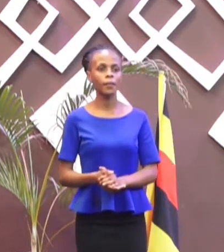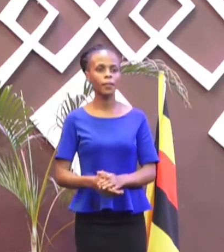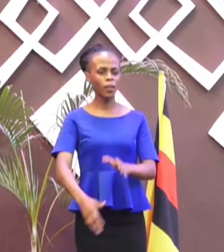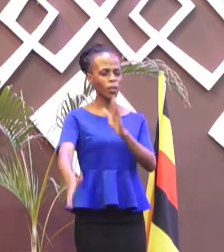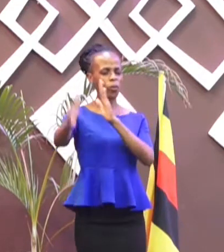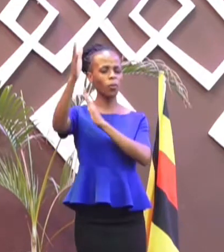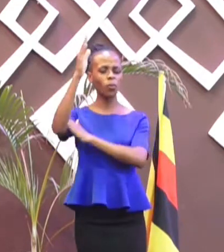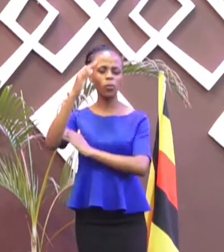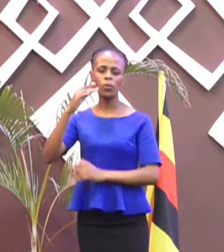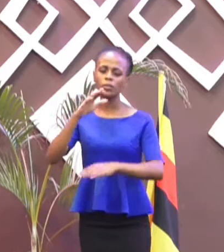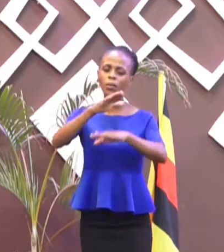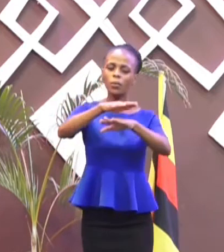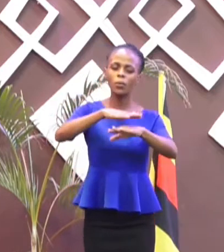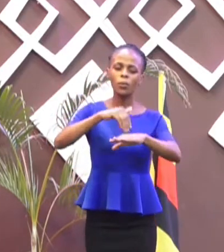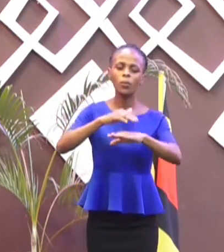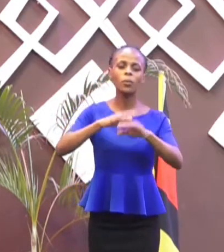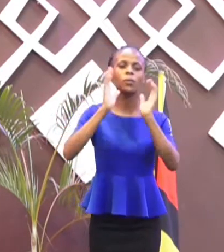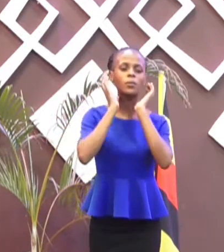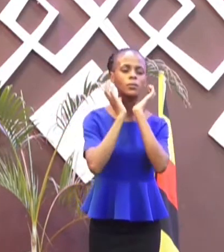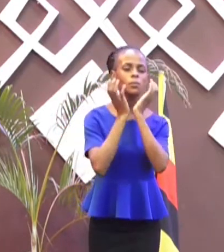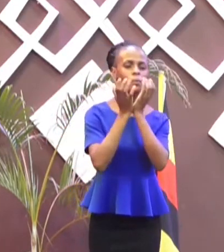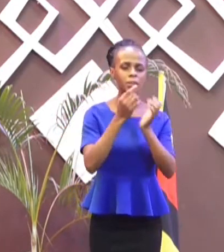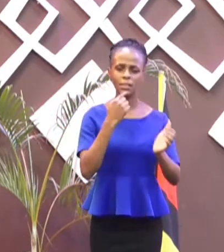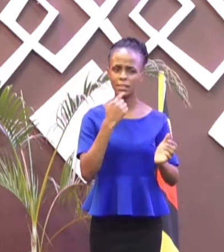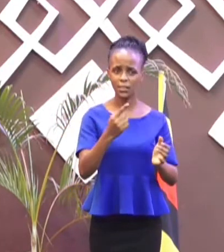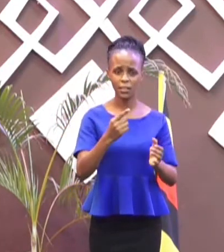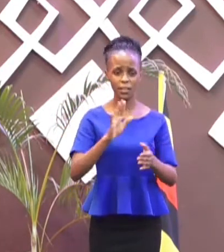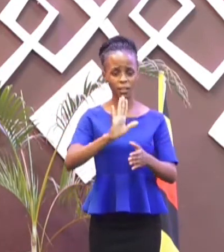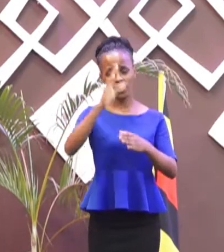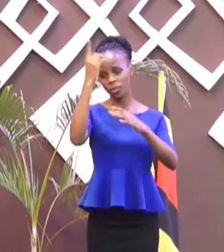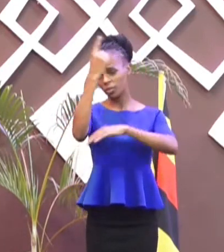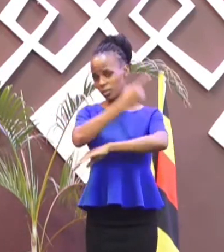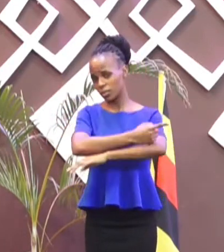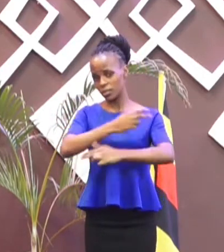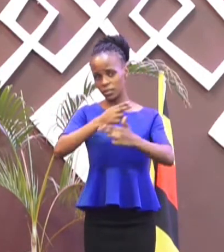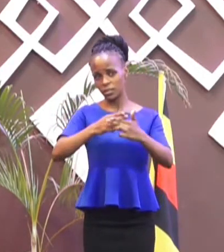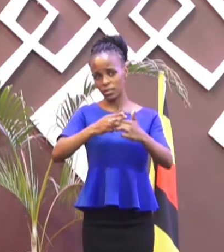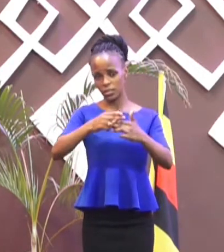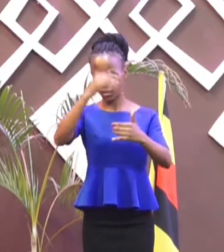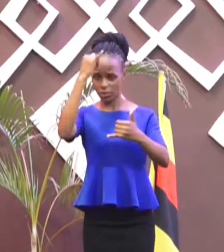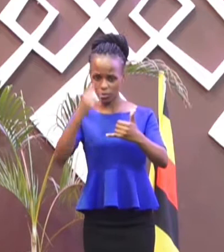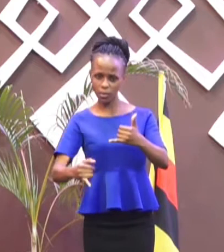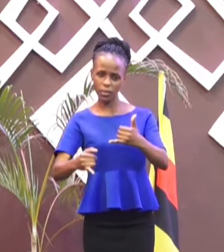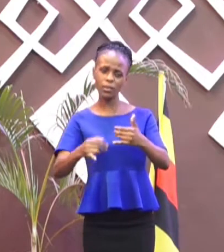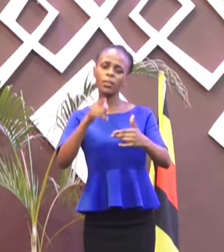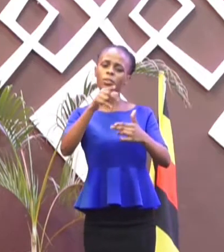Mukama n'agamba Musa nti laba ennaku zo ziri kumpi kikugwanira